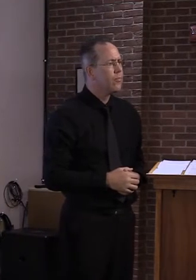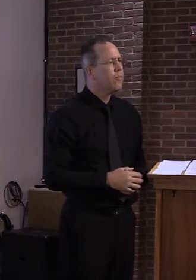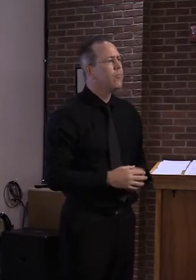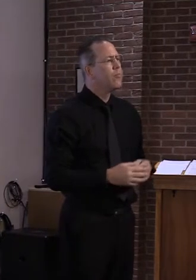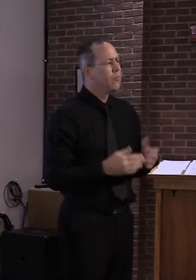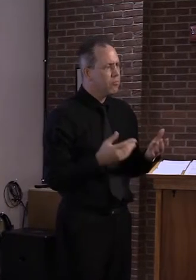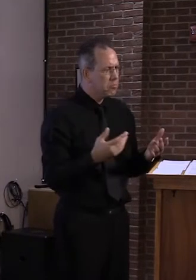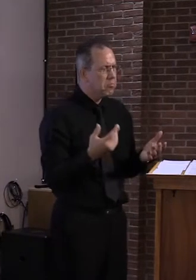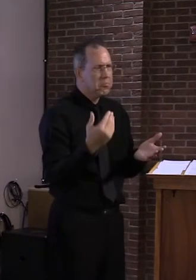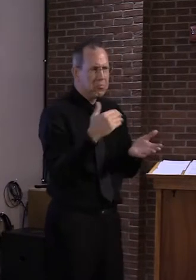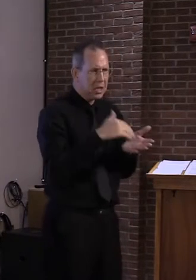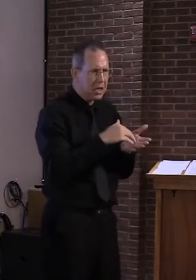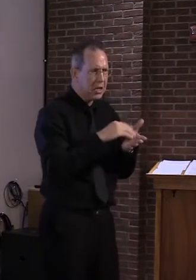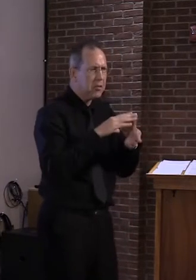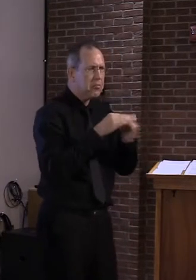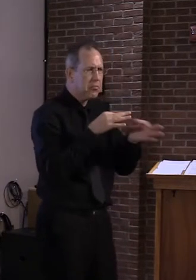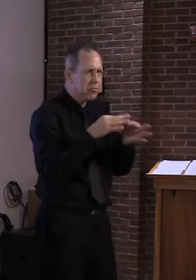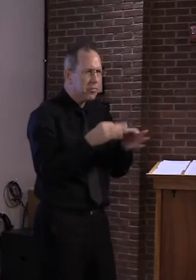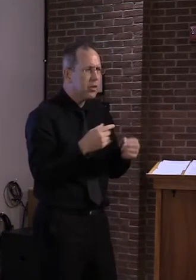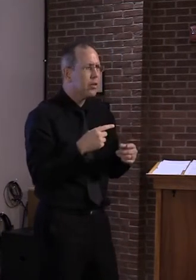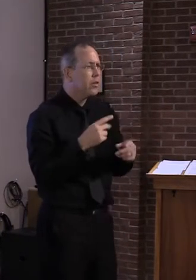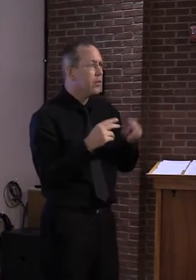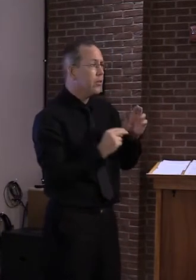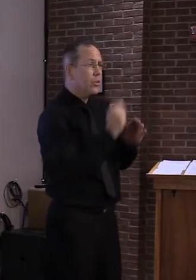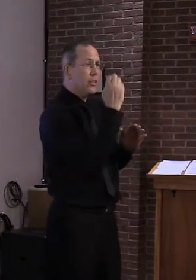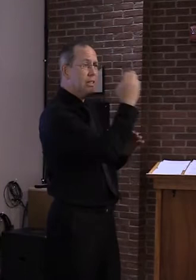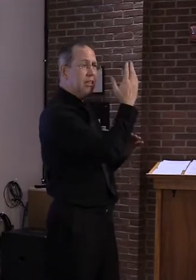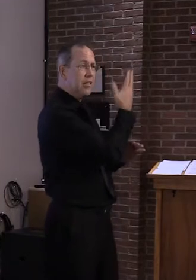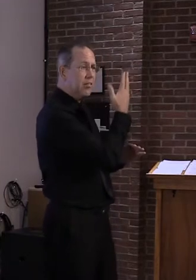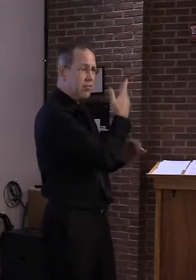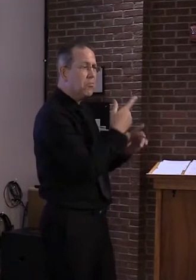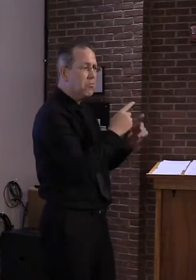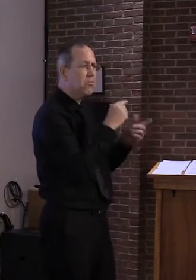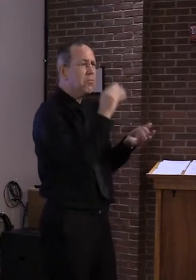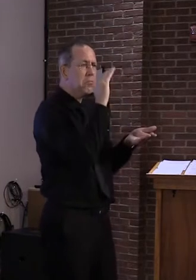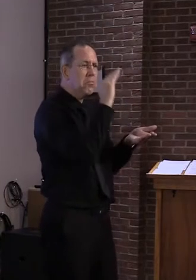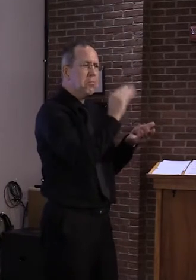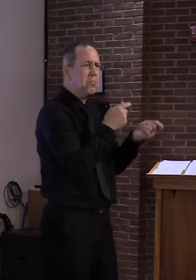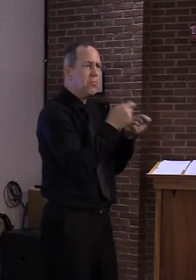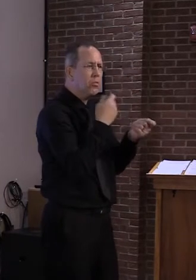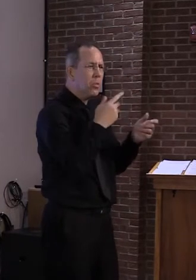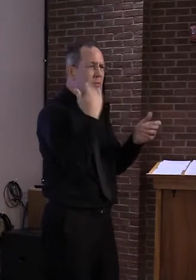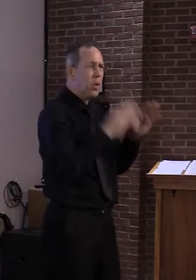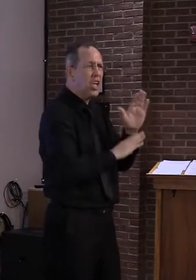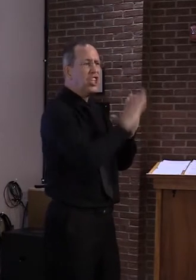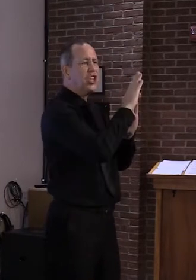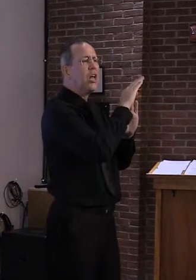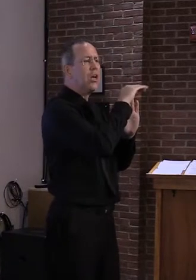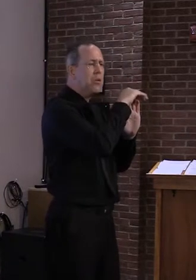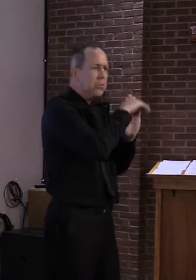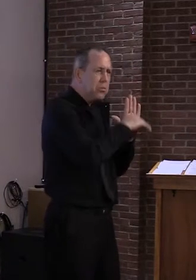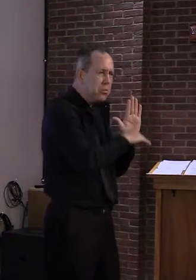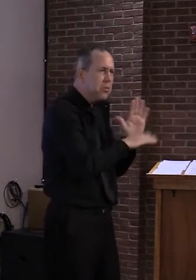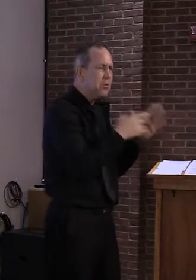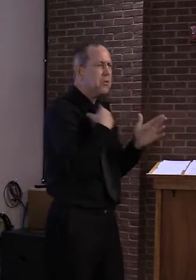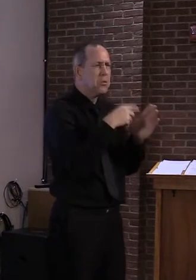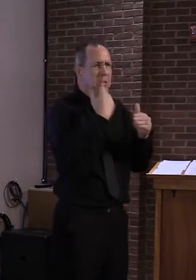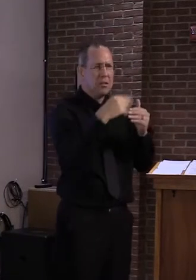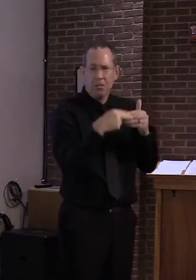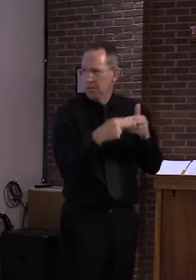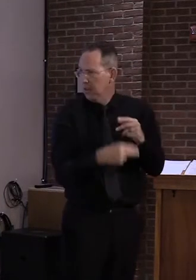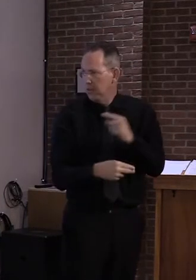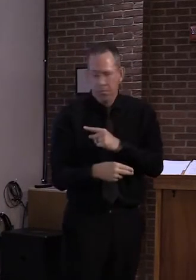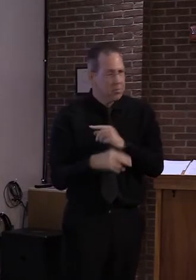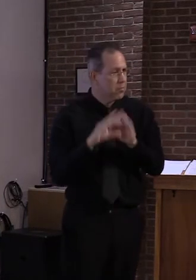Northeast continues to see improvement, both as the previous charts have shown and as our sort of Northeast regional view shows as